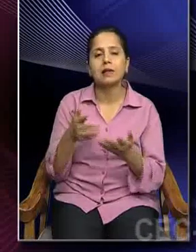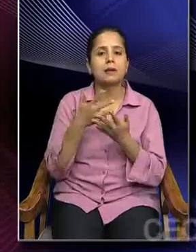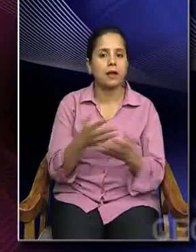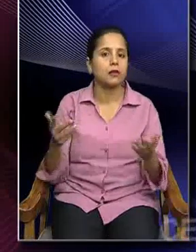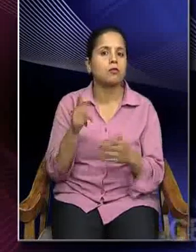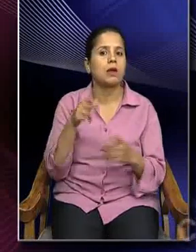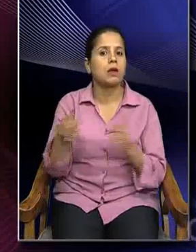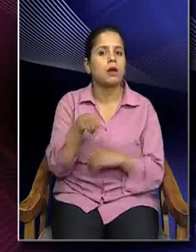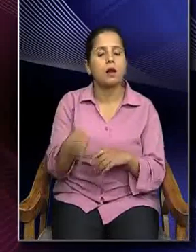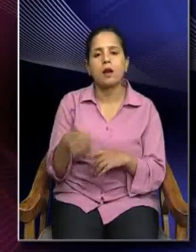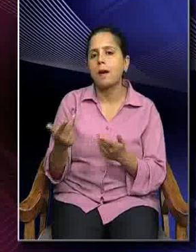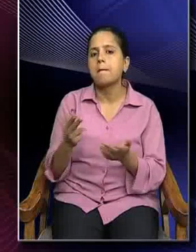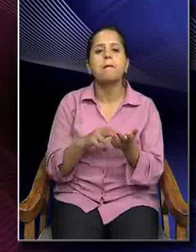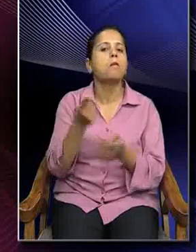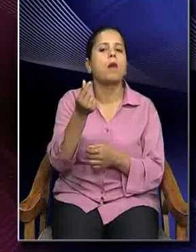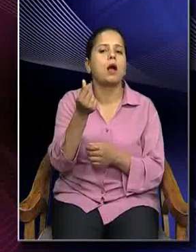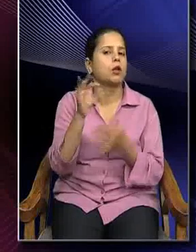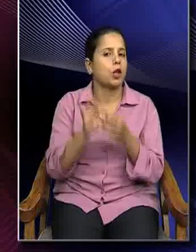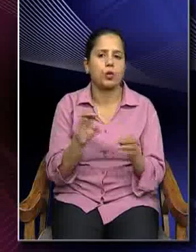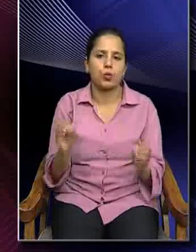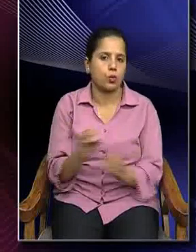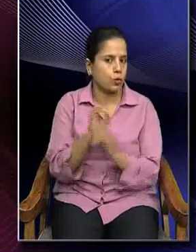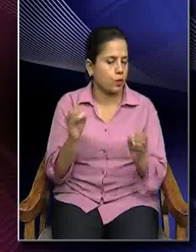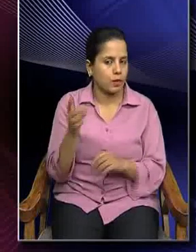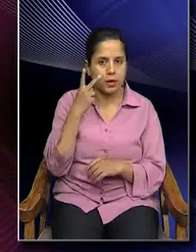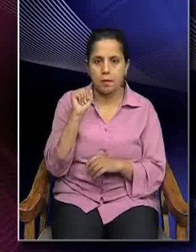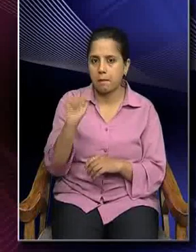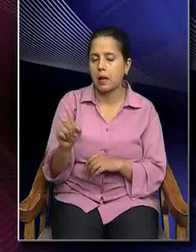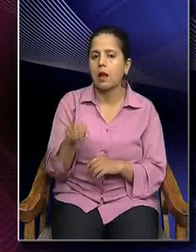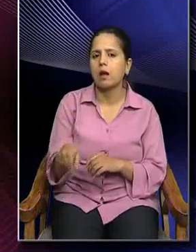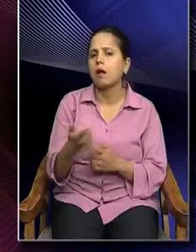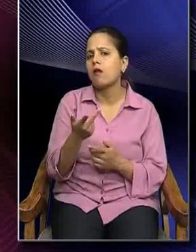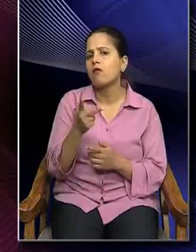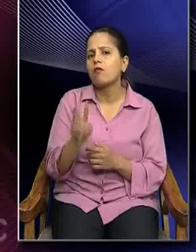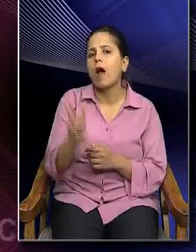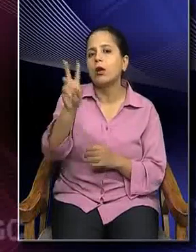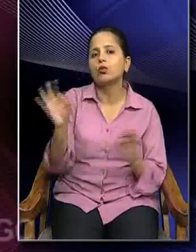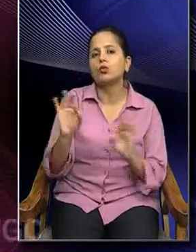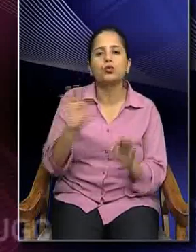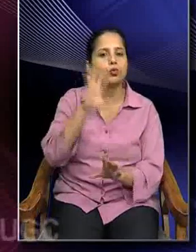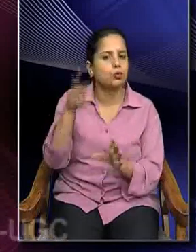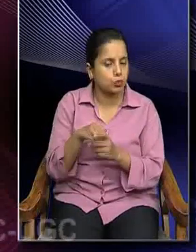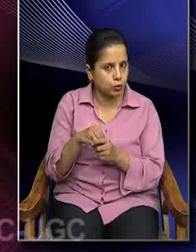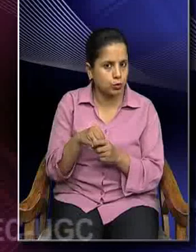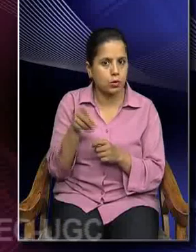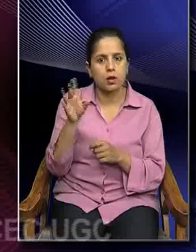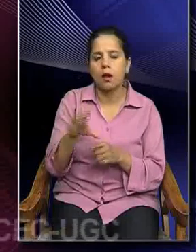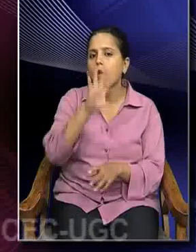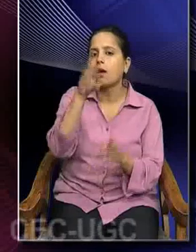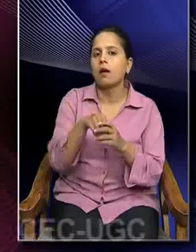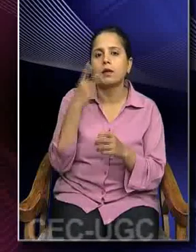are non-monetary, that is does not have a utilitarian value. It kind of consists